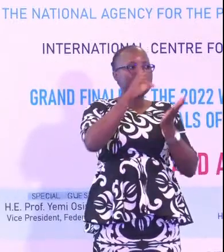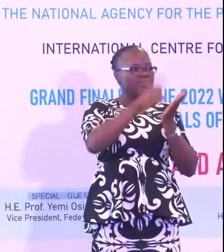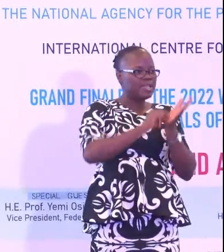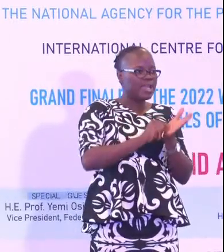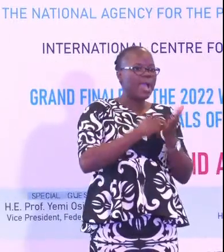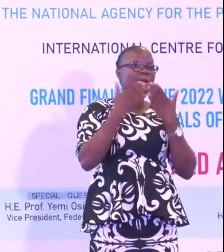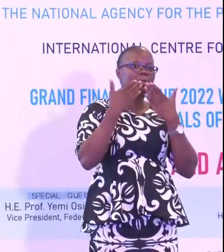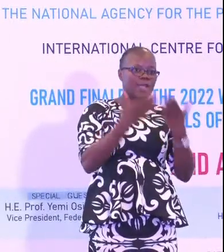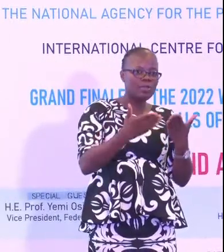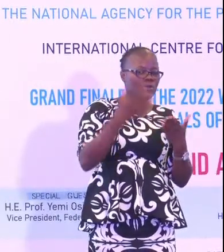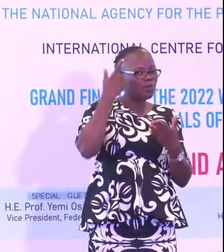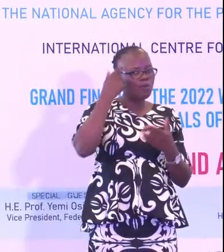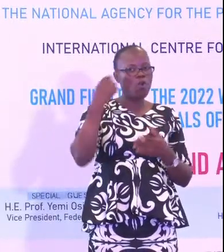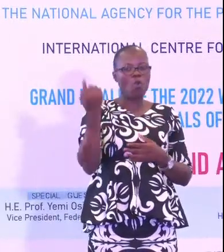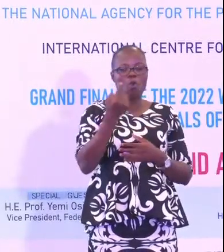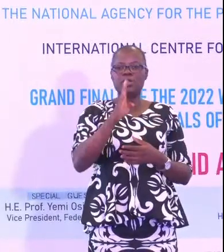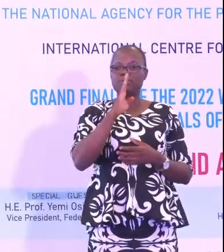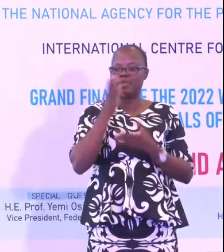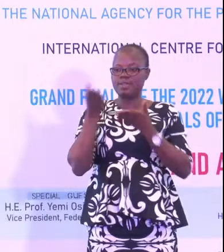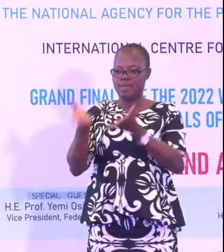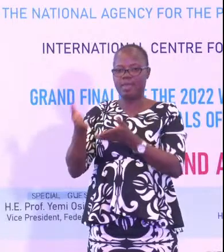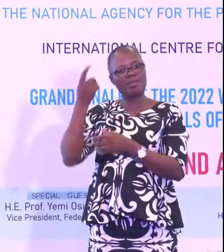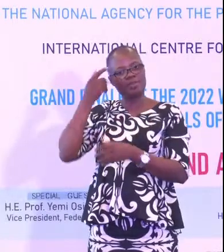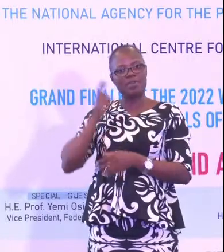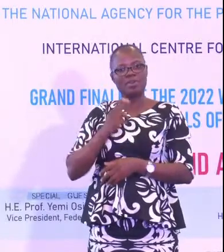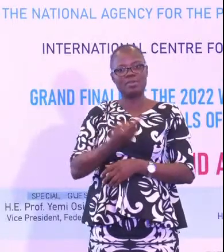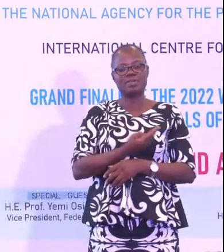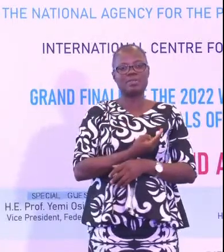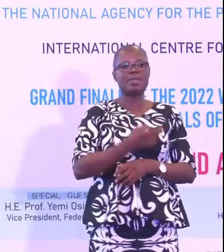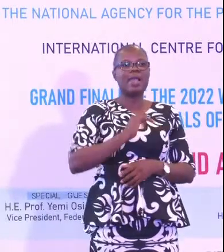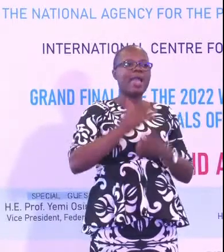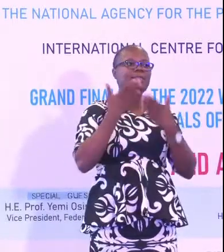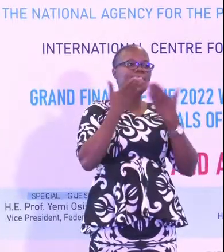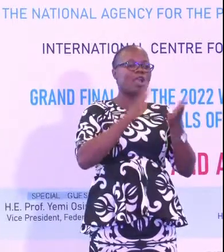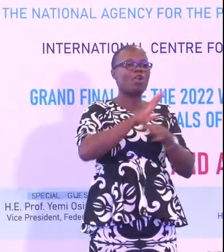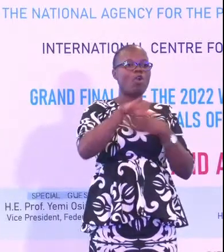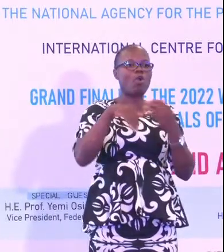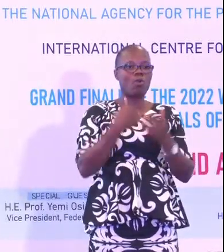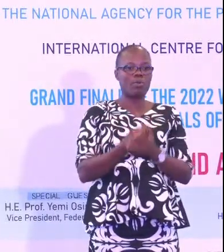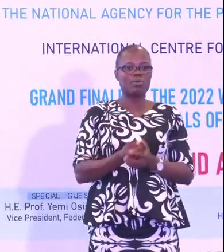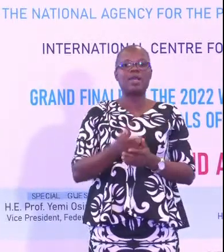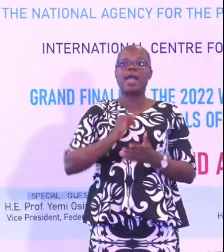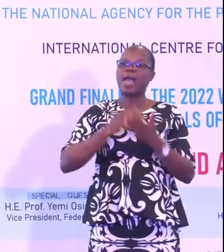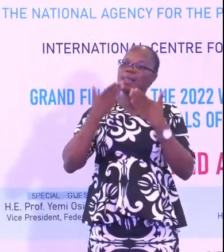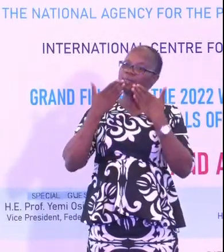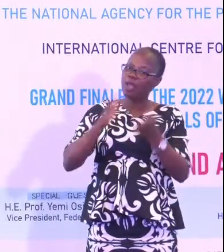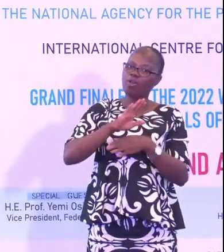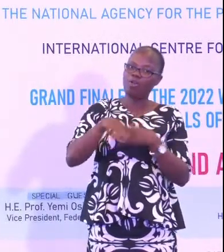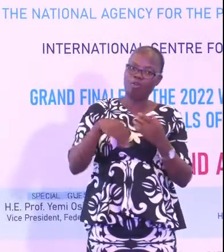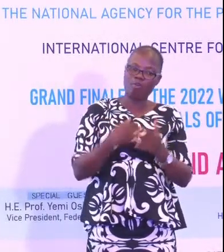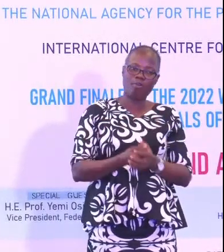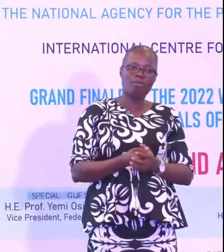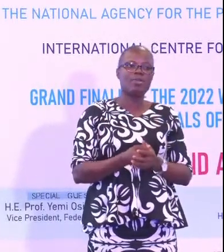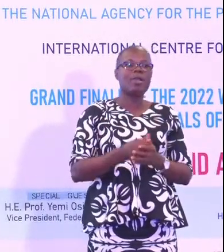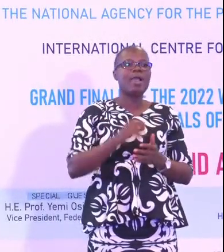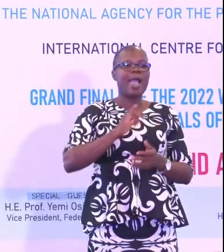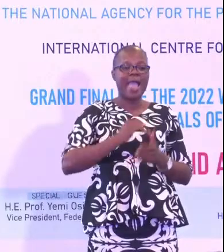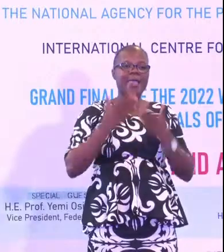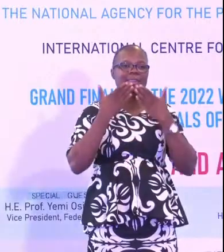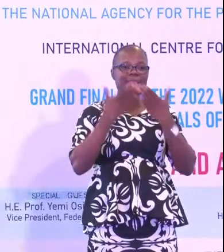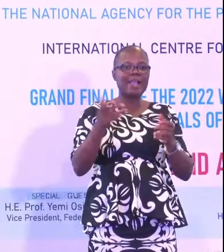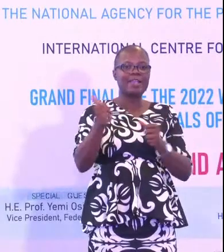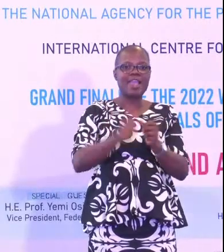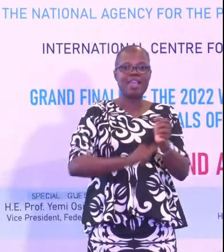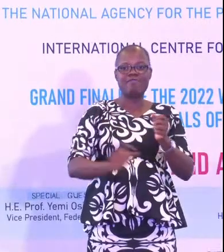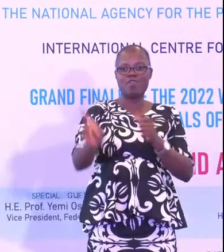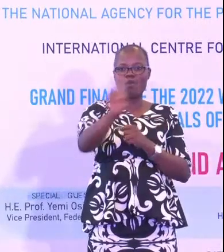you for always being there for us. I thank you all. I thank you all. And I thank